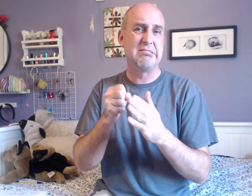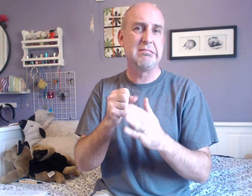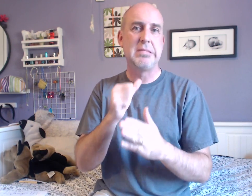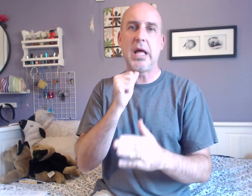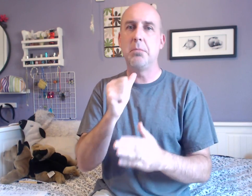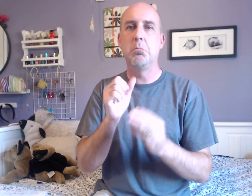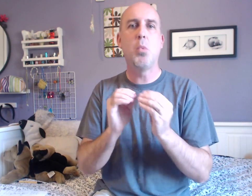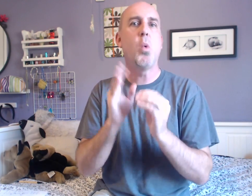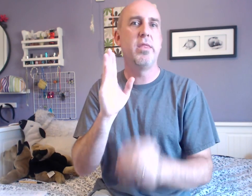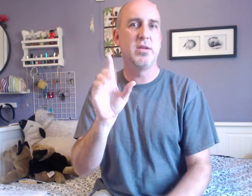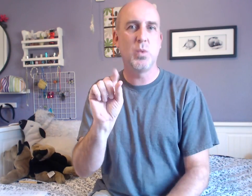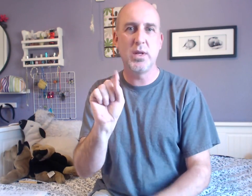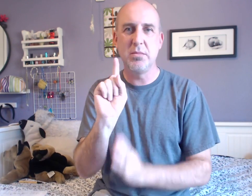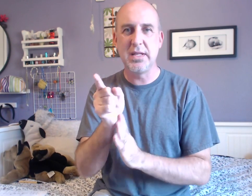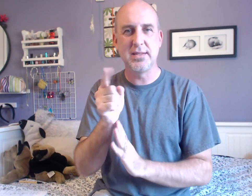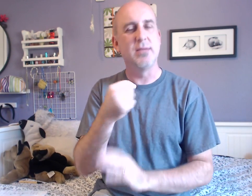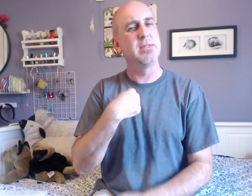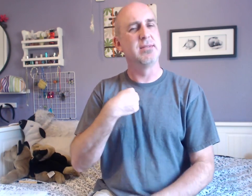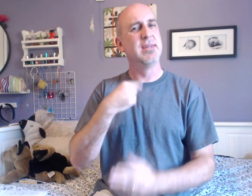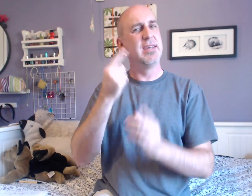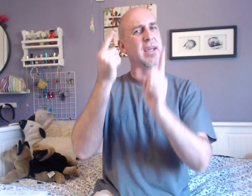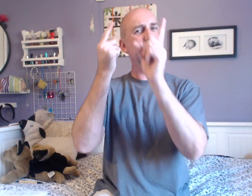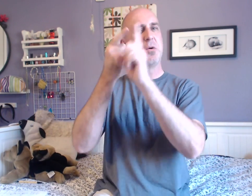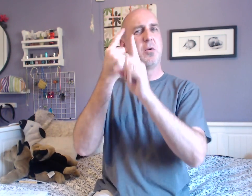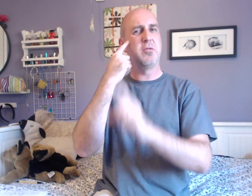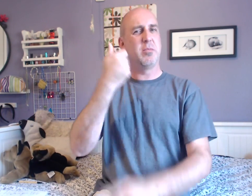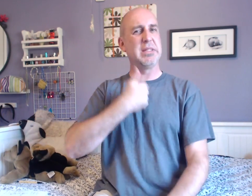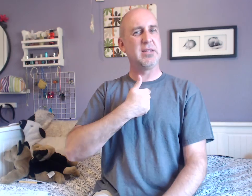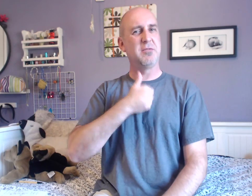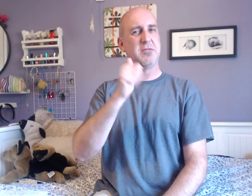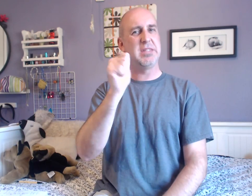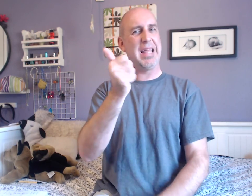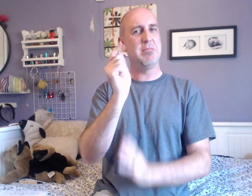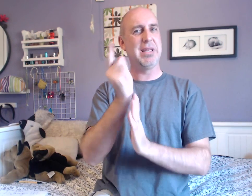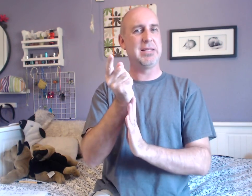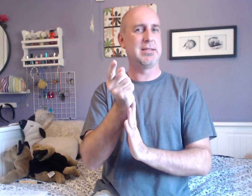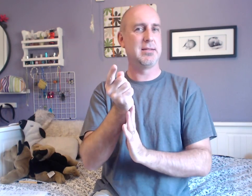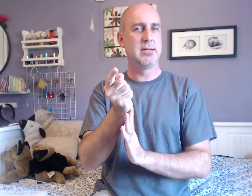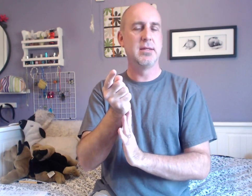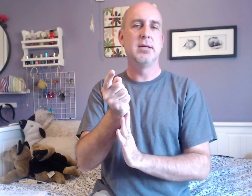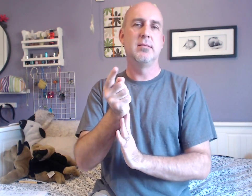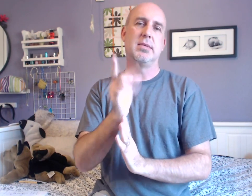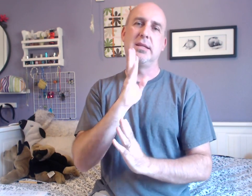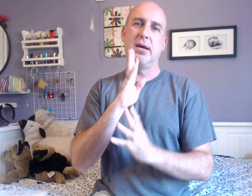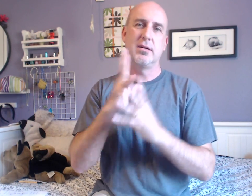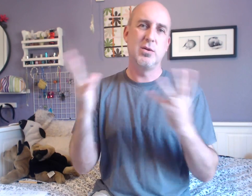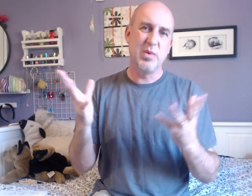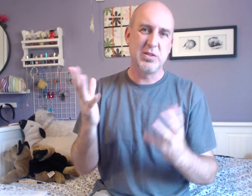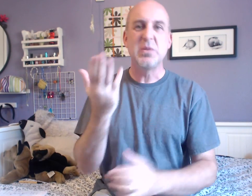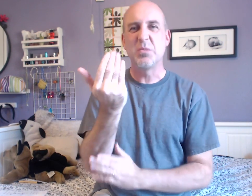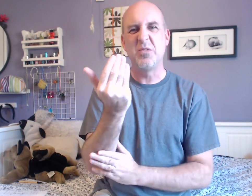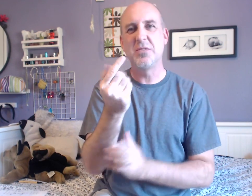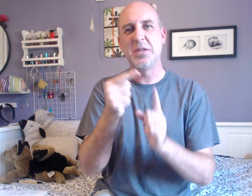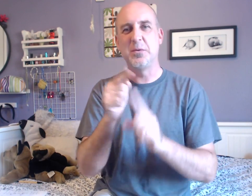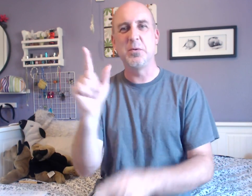not more than 20 minutes. I had a goal for myself of 10 minutes, but I talk too much. It's going to be 15 to 20